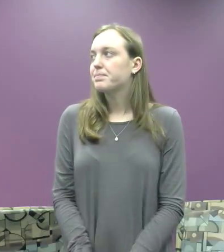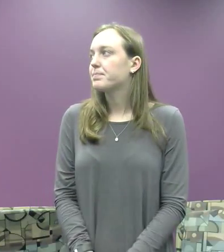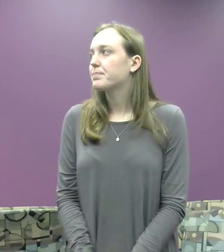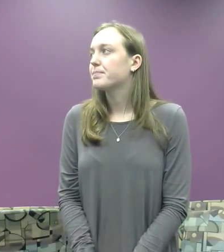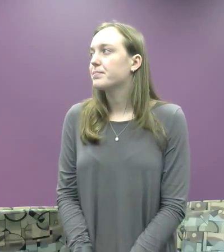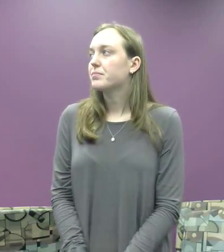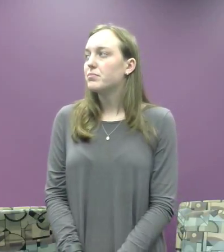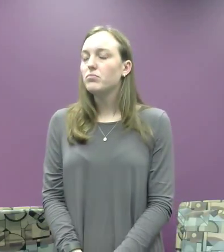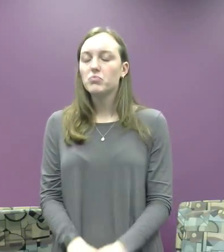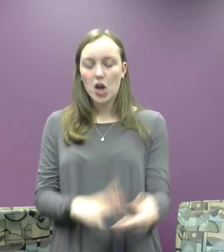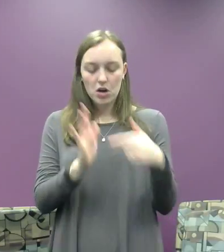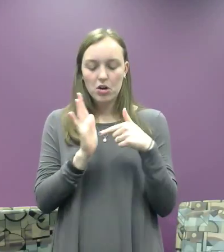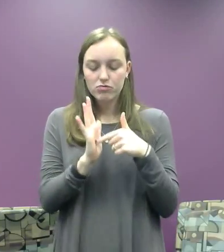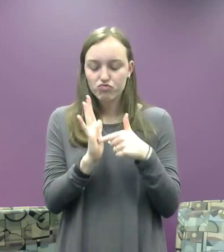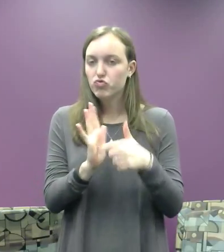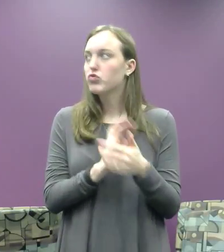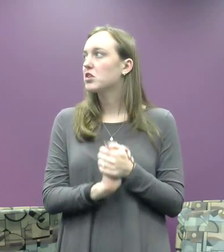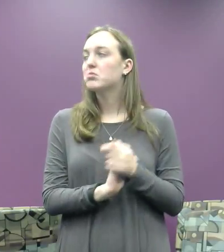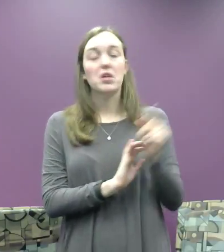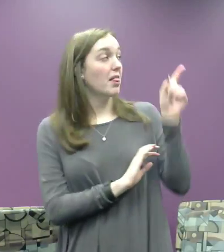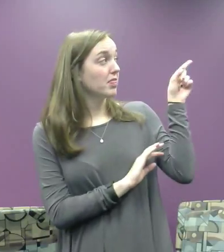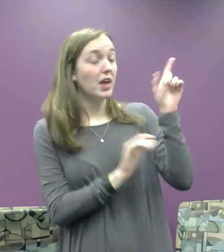if I took a square that was this size,